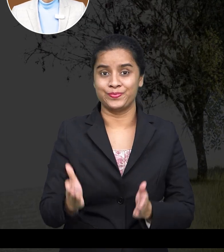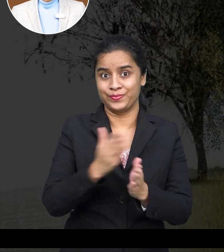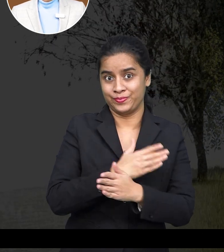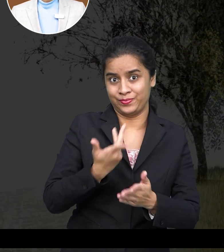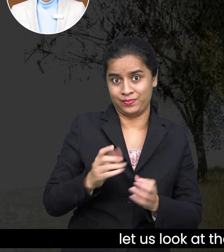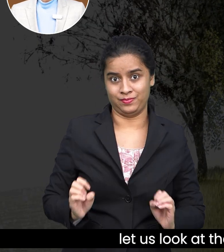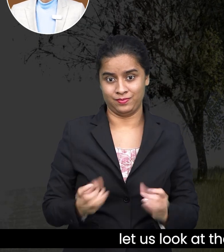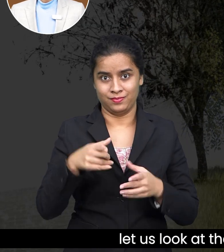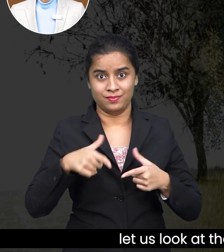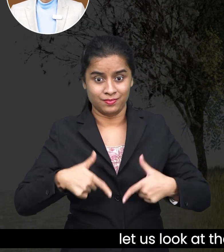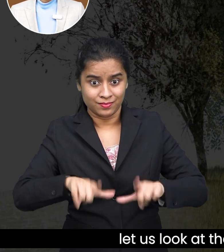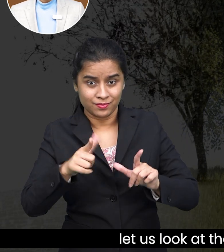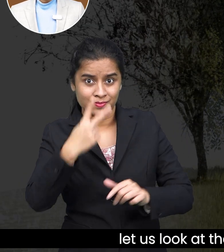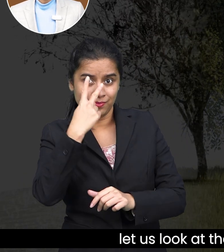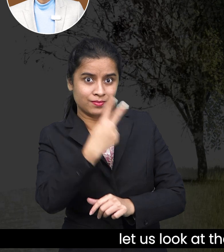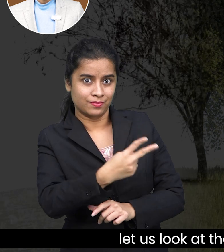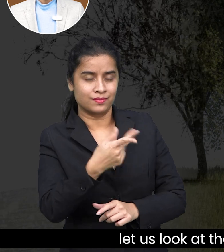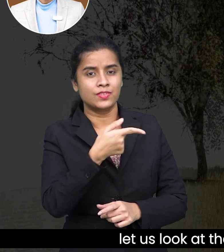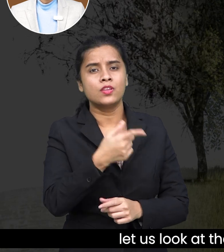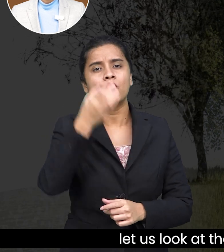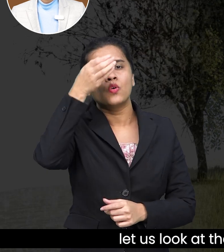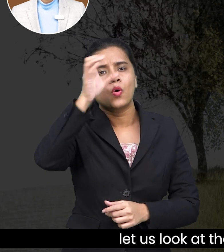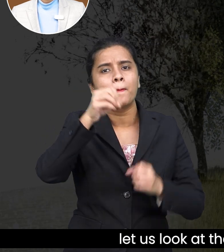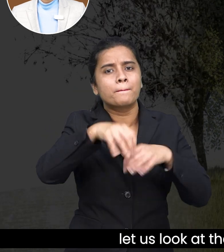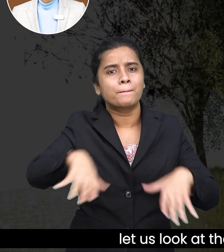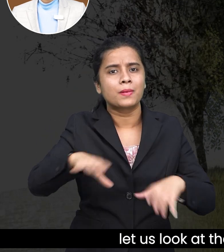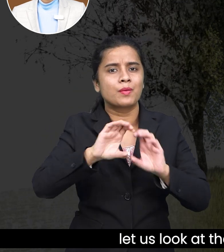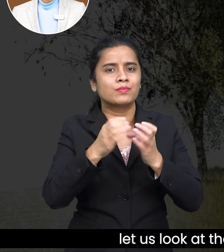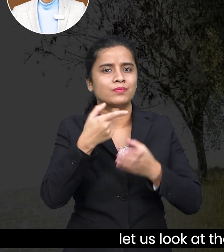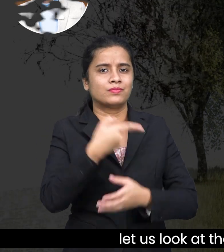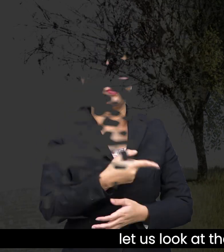Before starting, let us look at the concept map of this session.